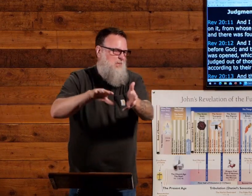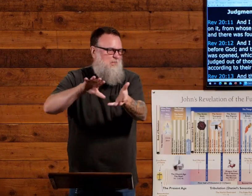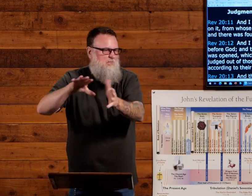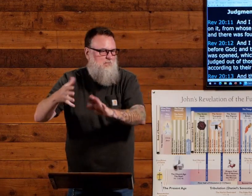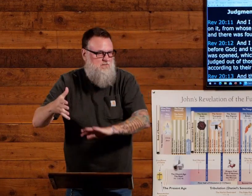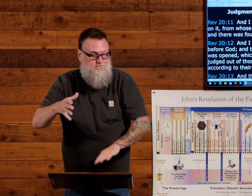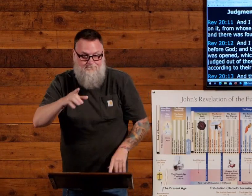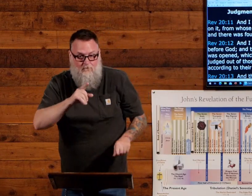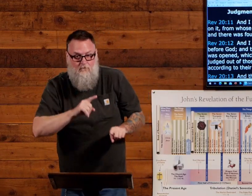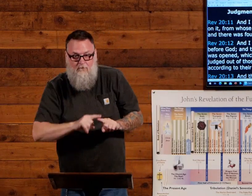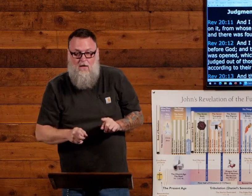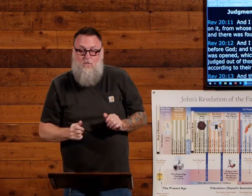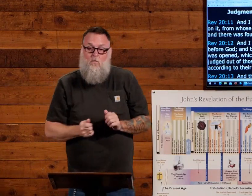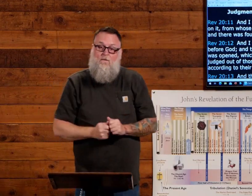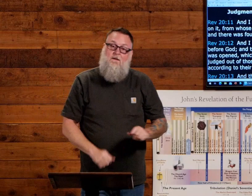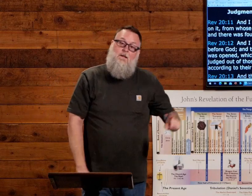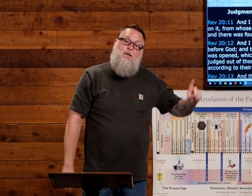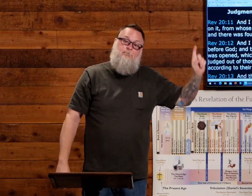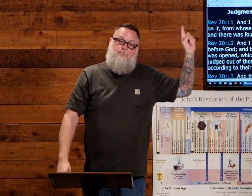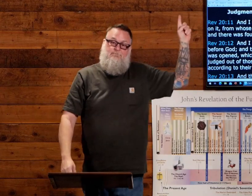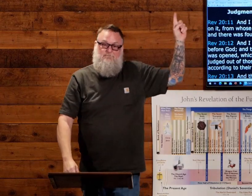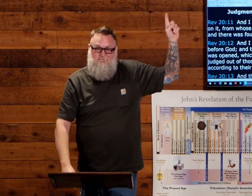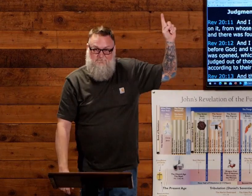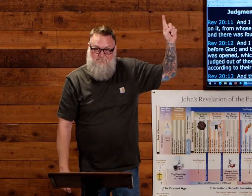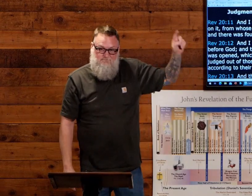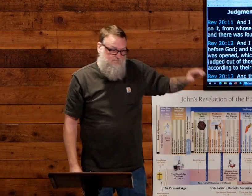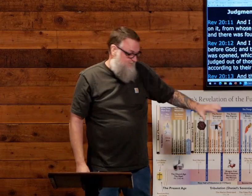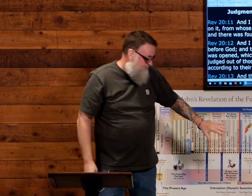For you and I to skip that, but we have an appointment